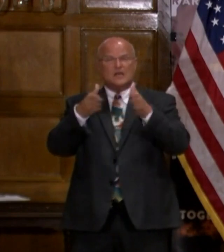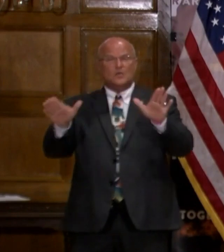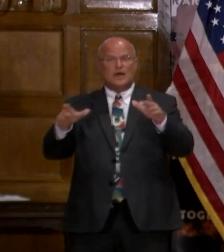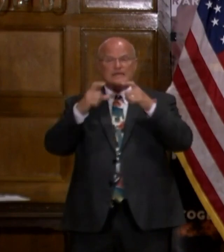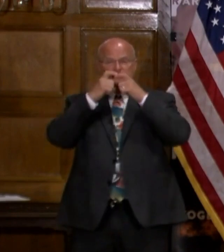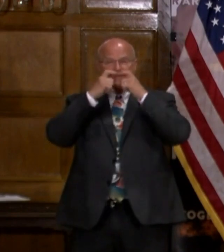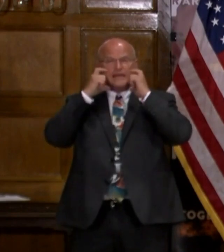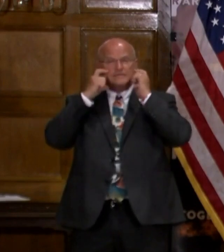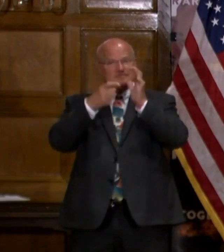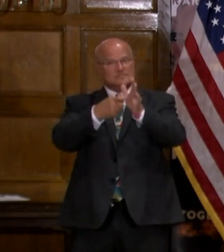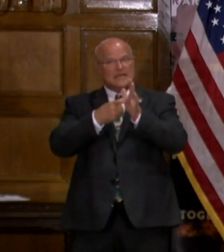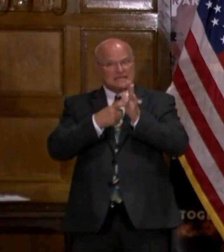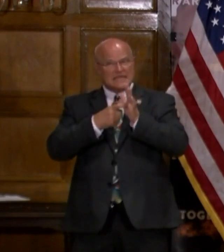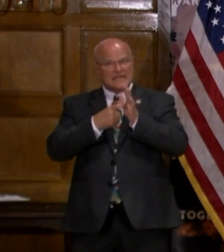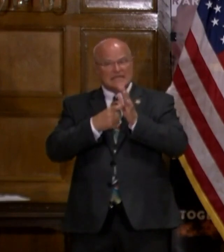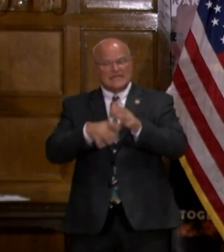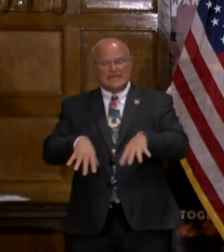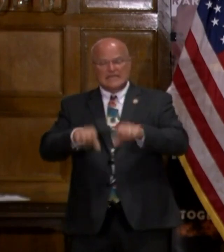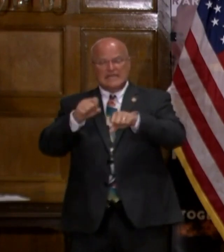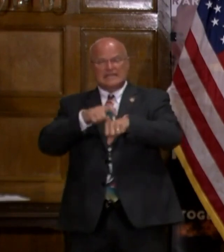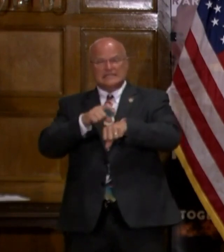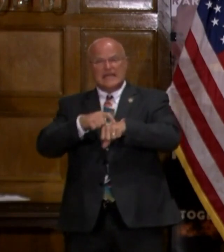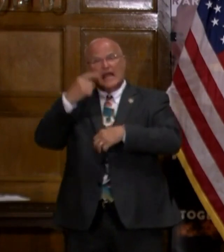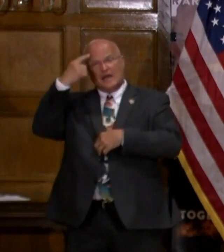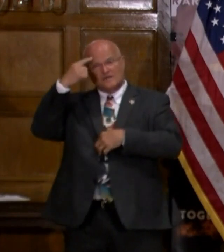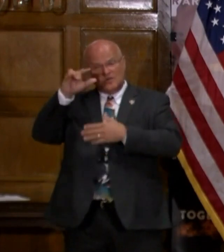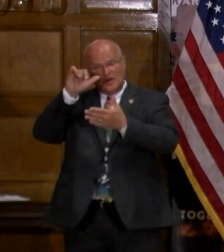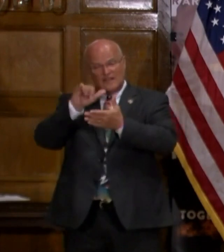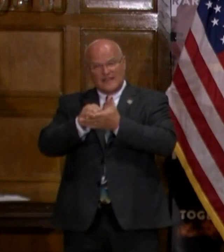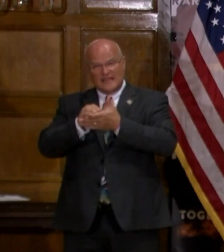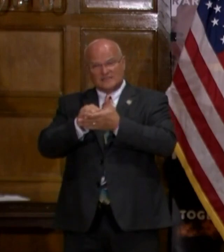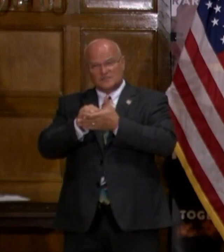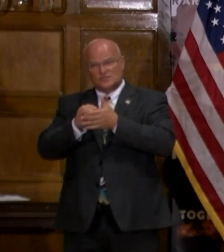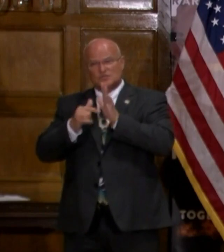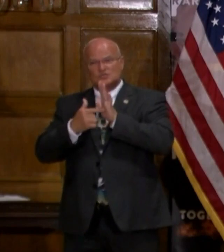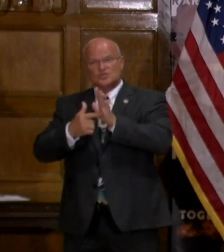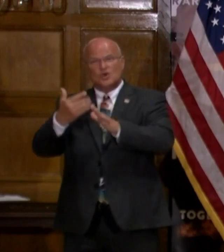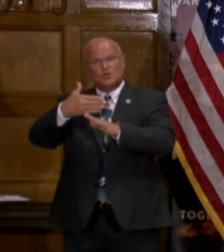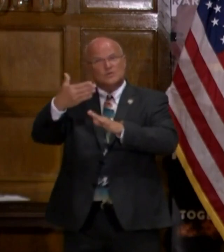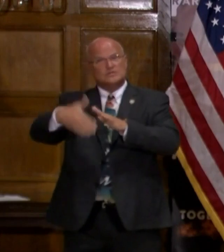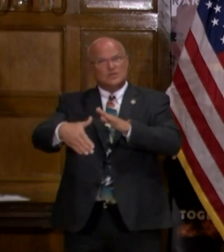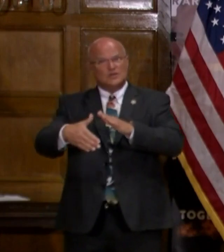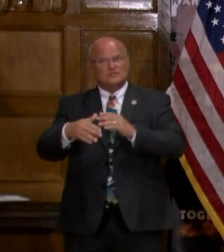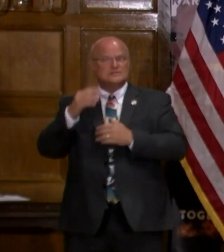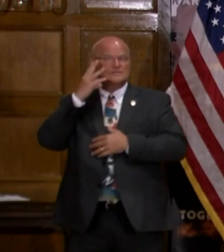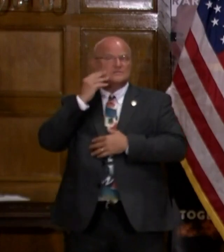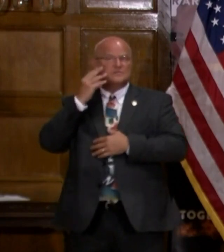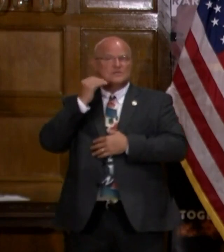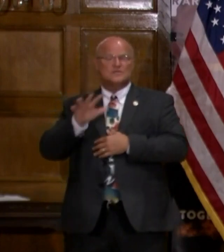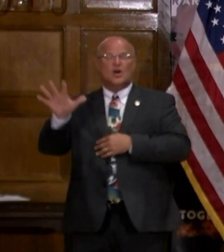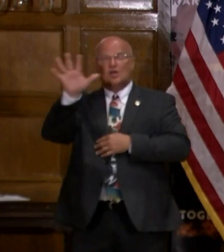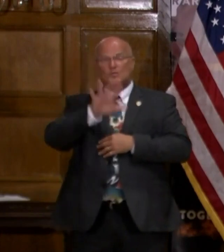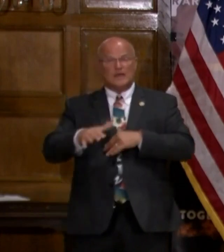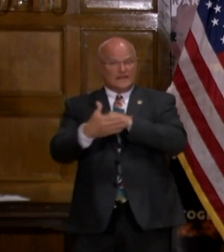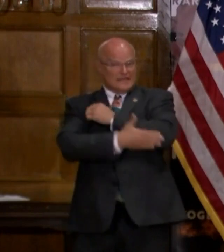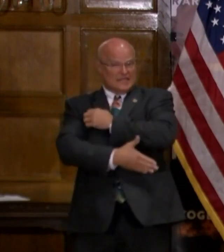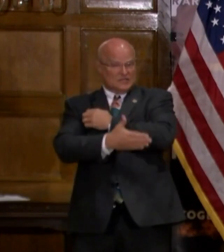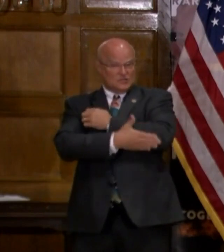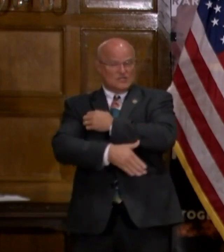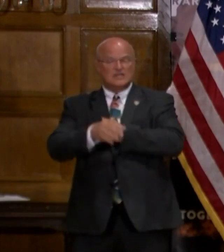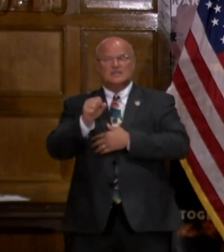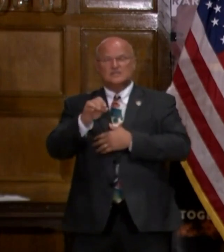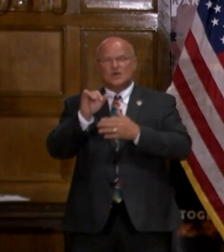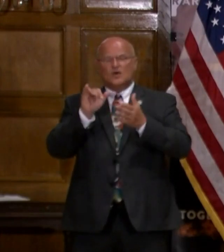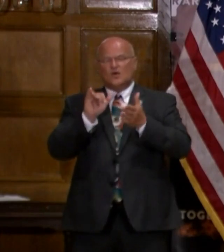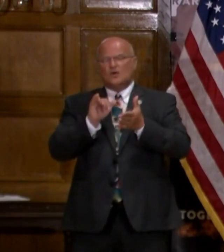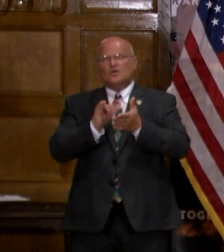mask mandate, it takes a while for that to show results. That's been the experience across the country. So